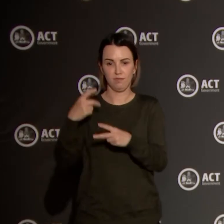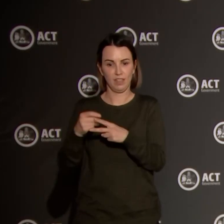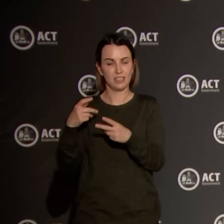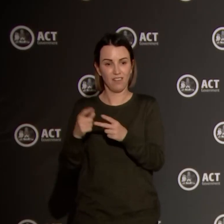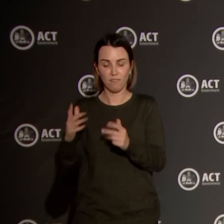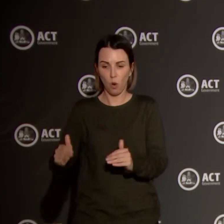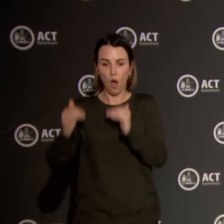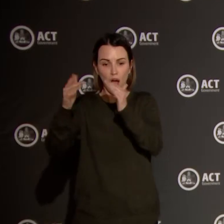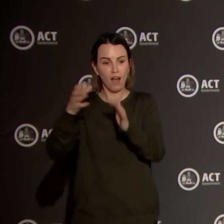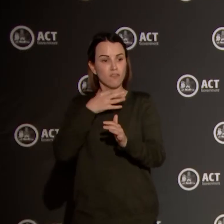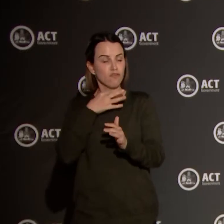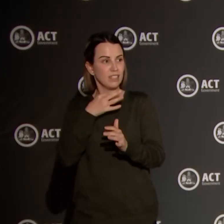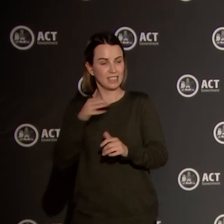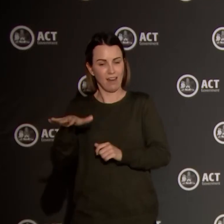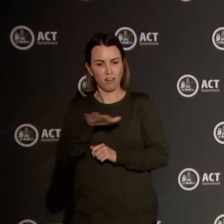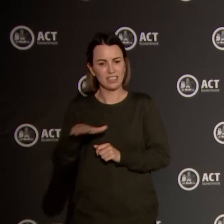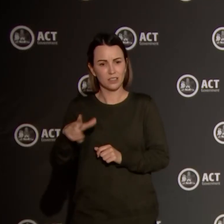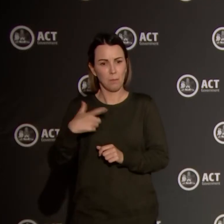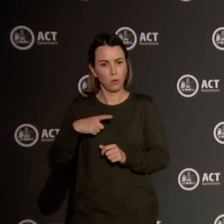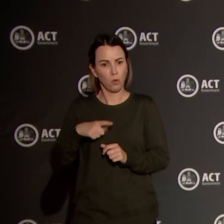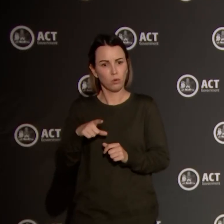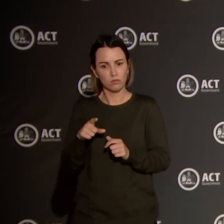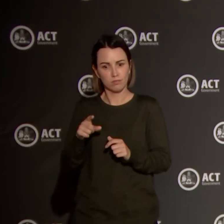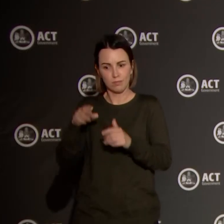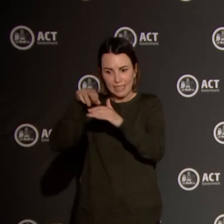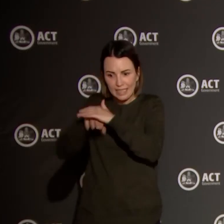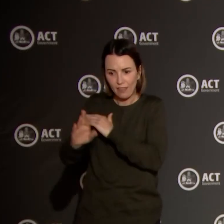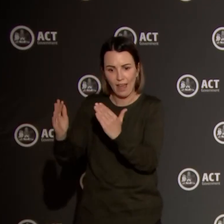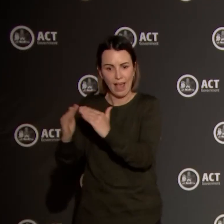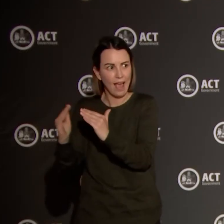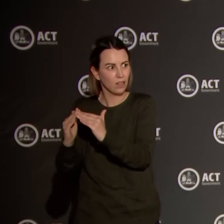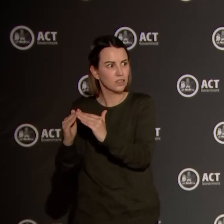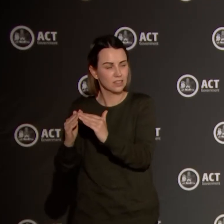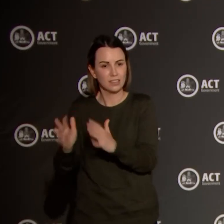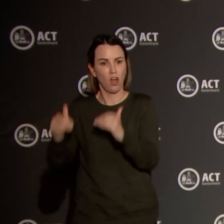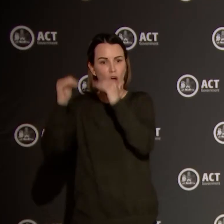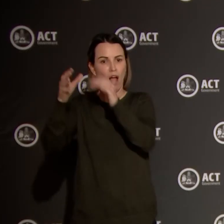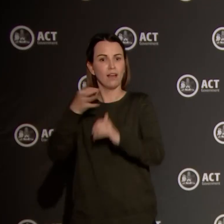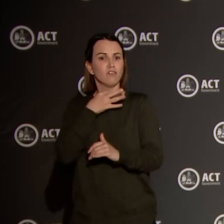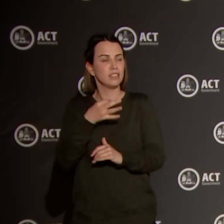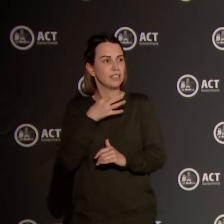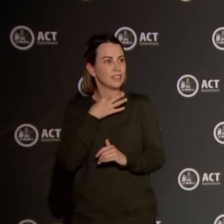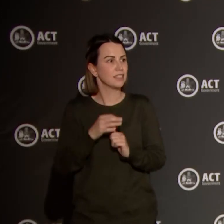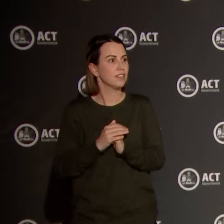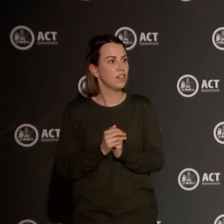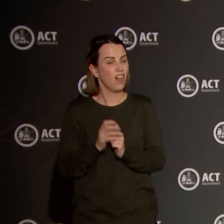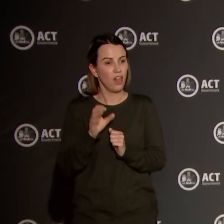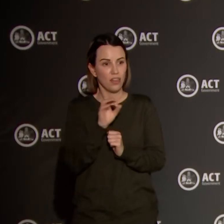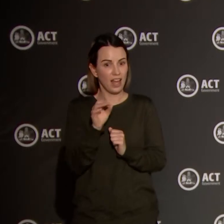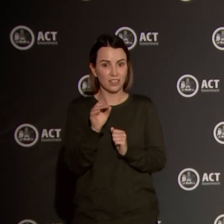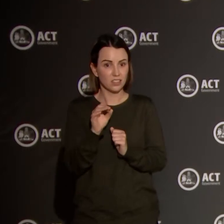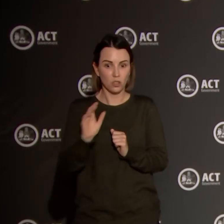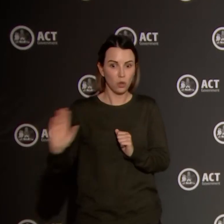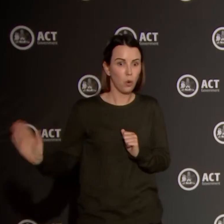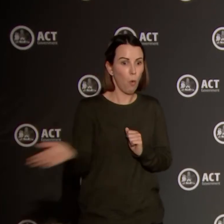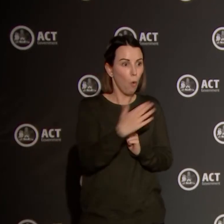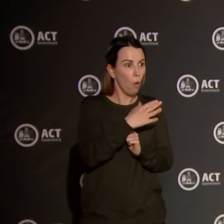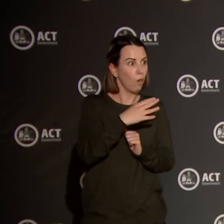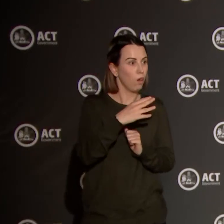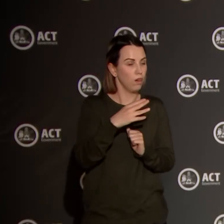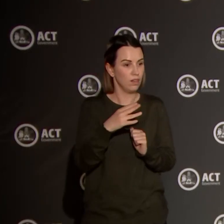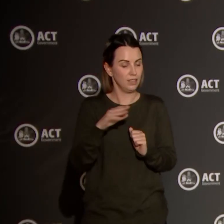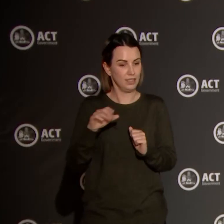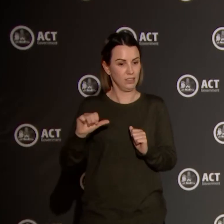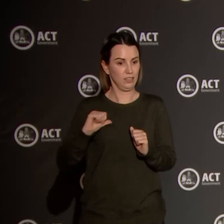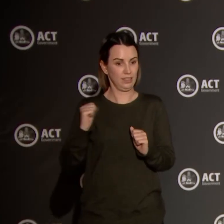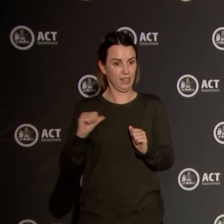settings, particularly those residential disability settings. We recognise that that wouldn't capture all disability support workers, but it